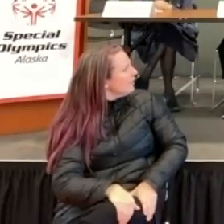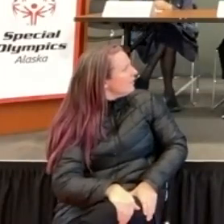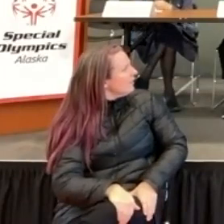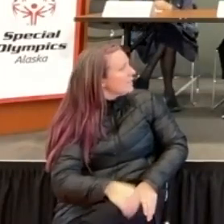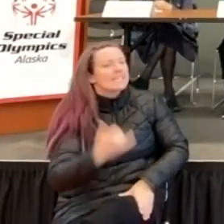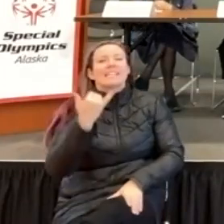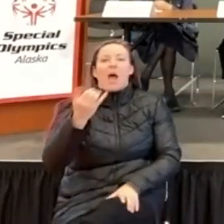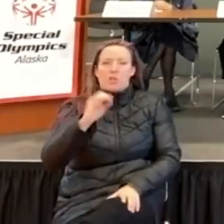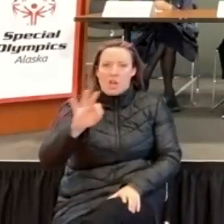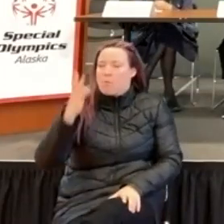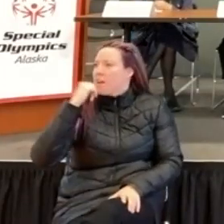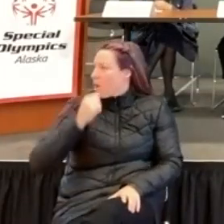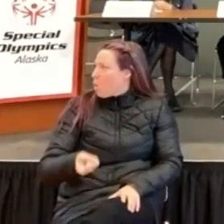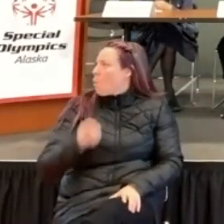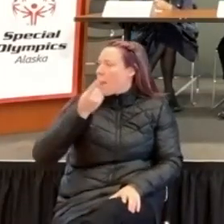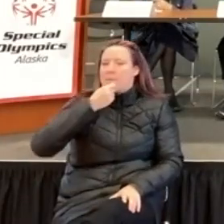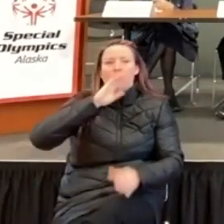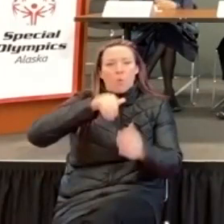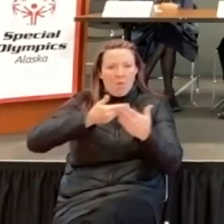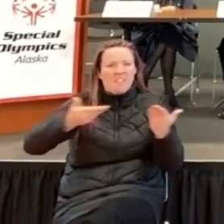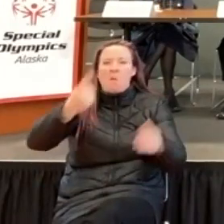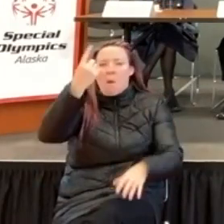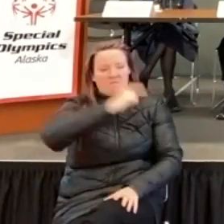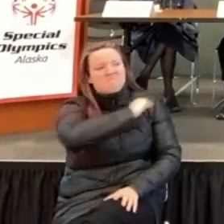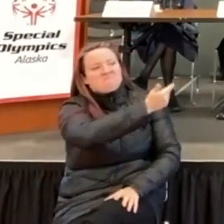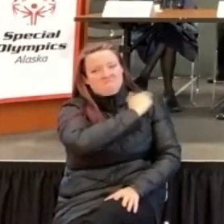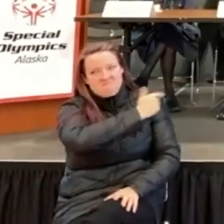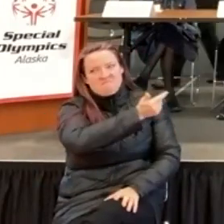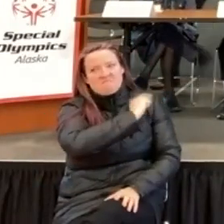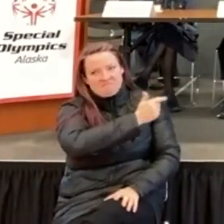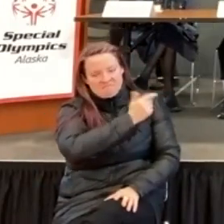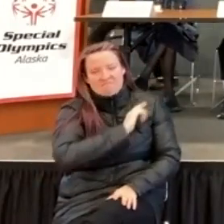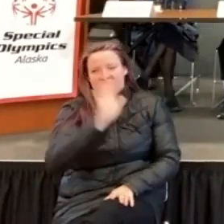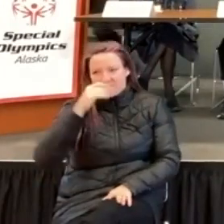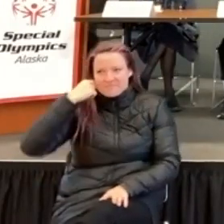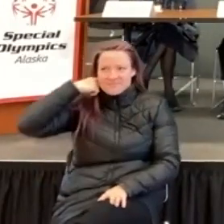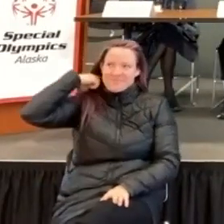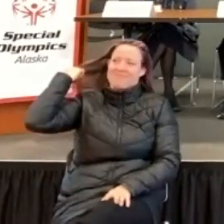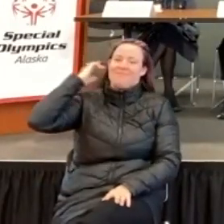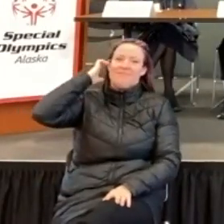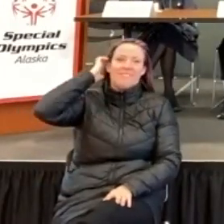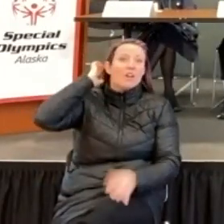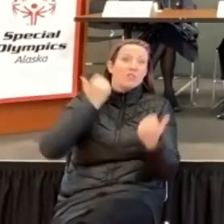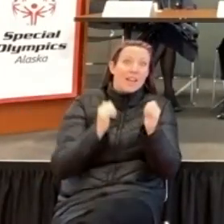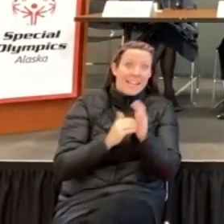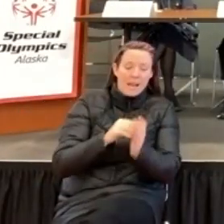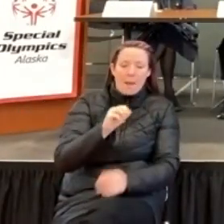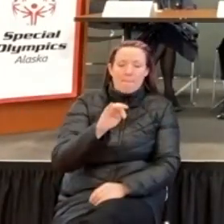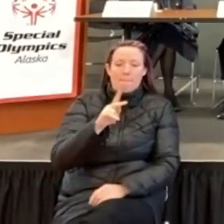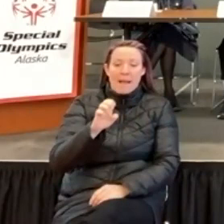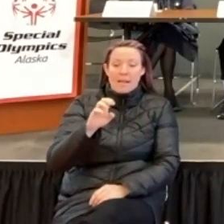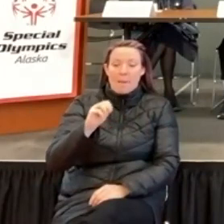Now it's off. How about we just use one for the whole? No. Okay. Okay. There, that'll- Hi, my name is Mike